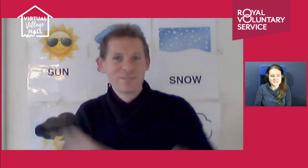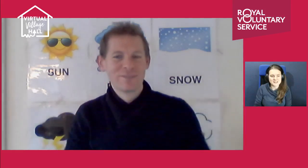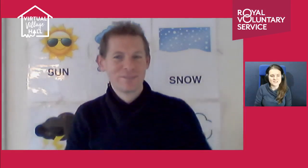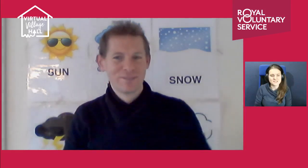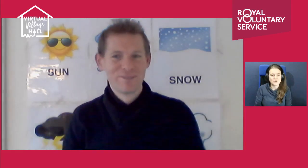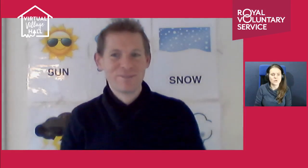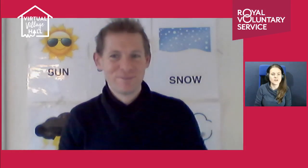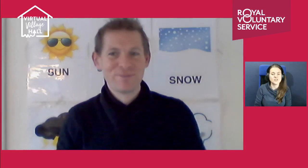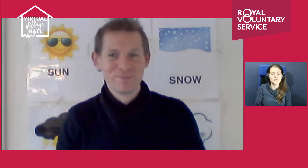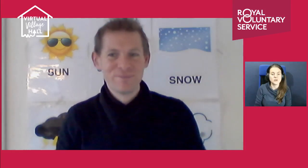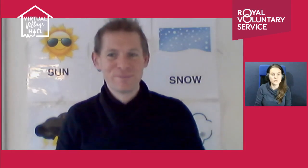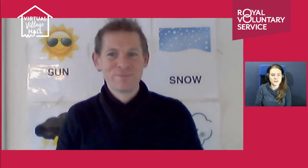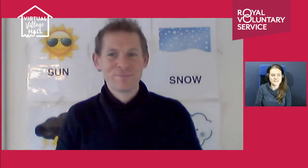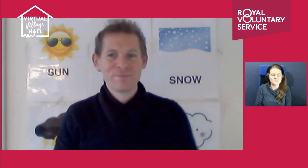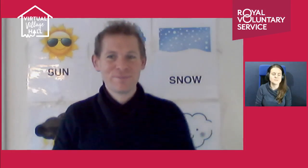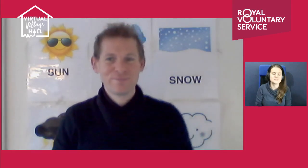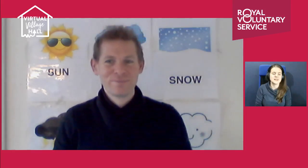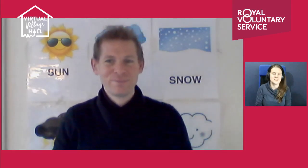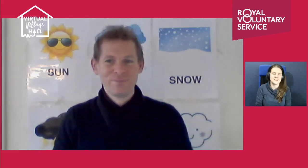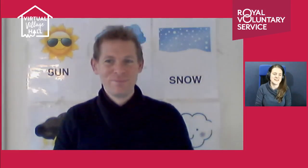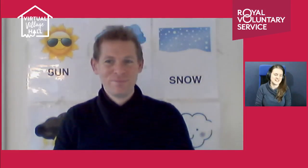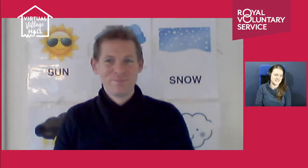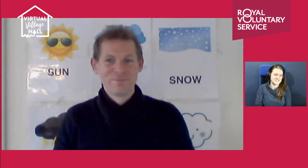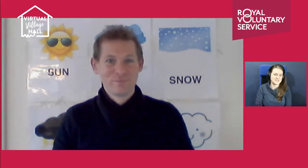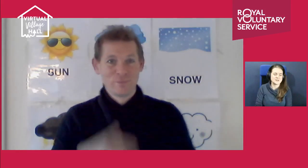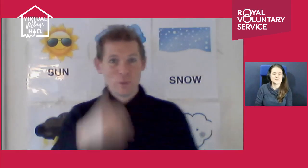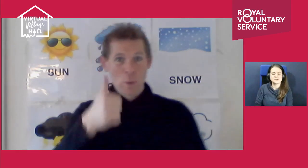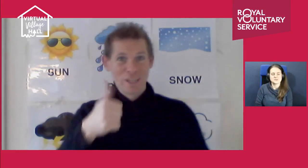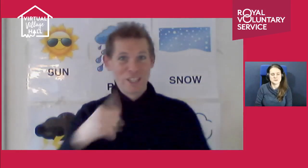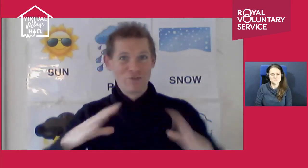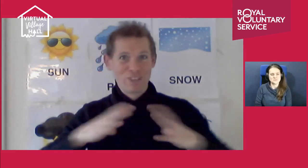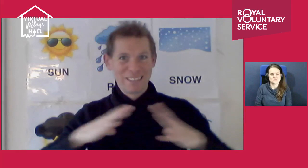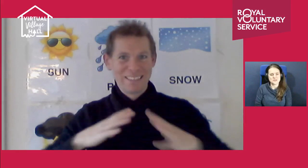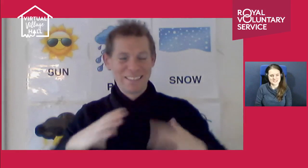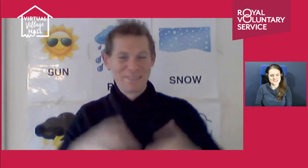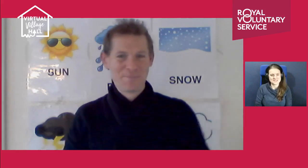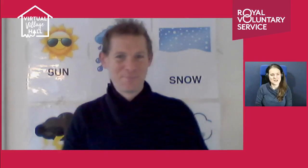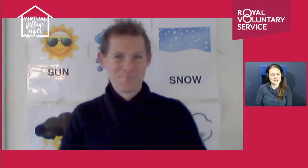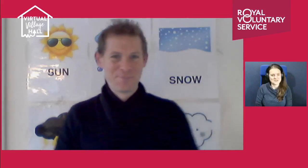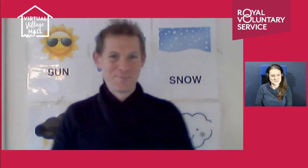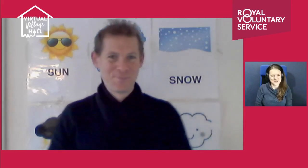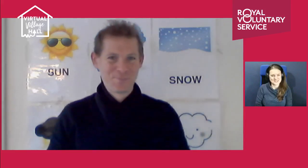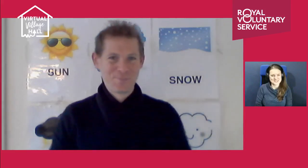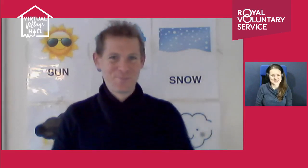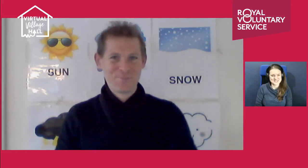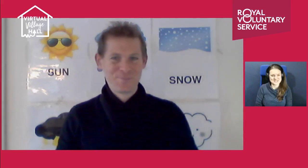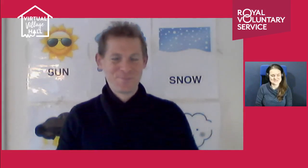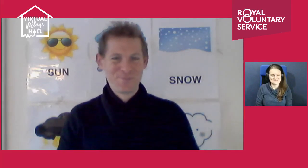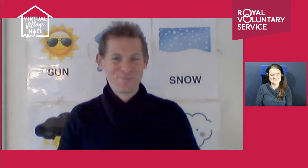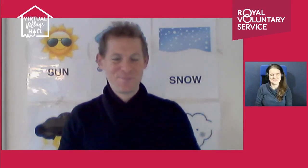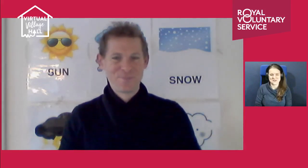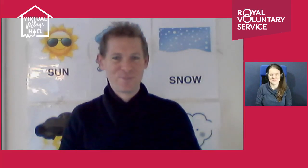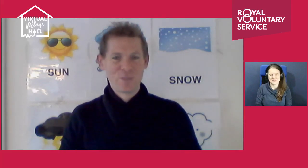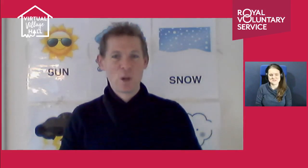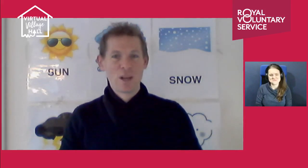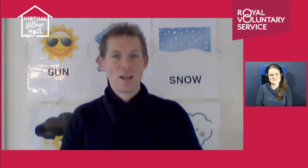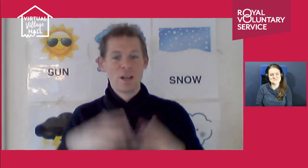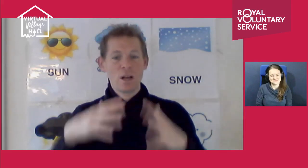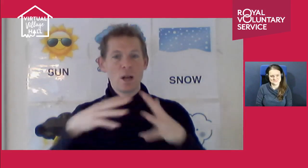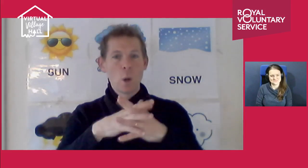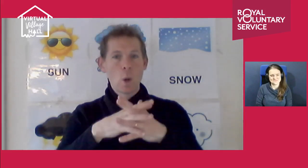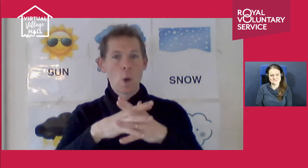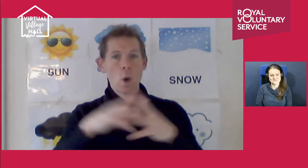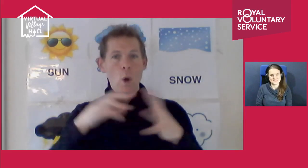an accent or, colloquialisms in English. So, right, ready to start? I hope so.